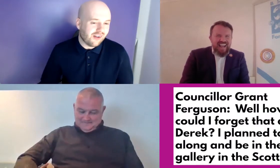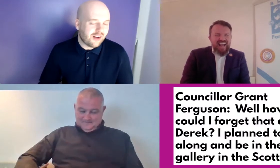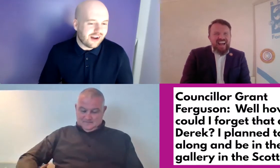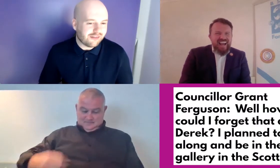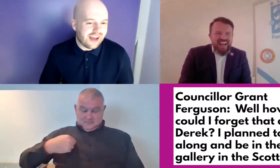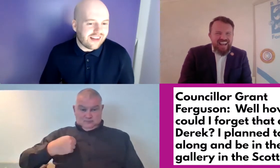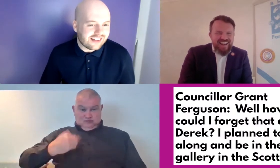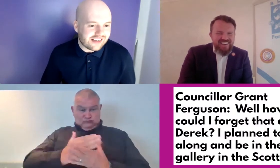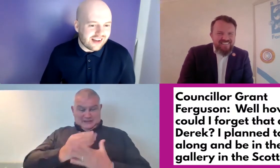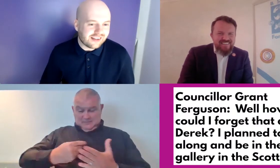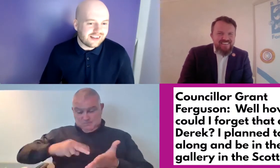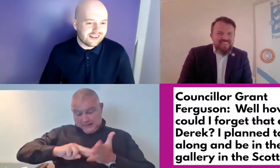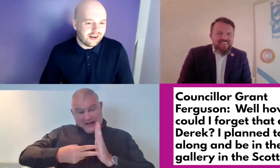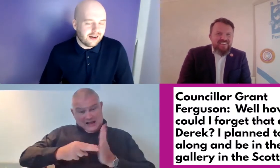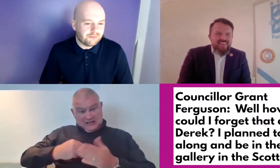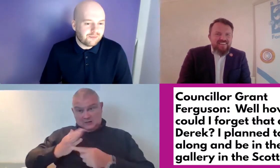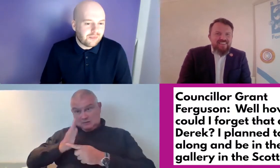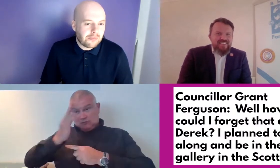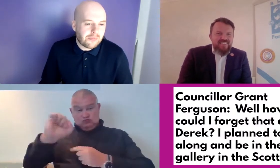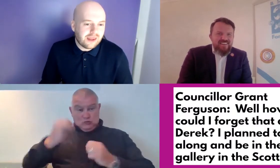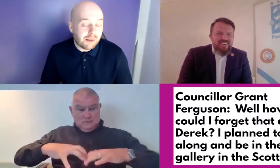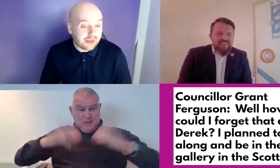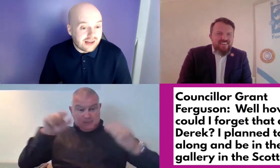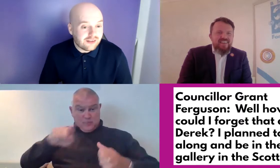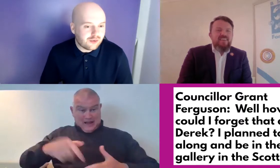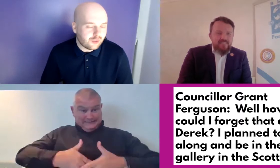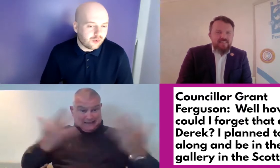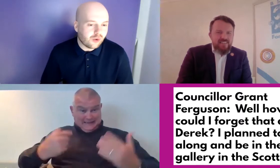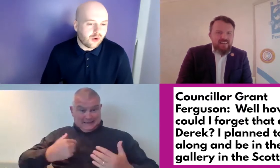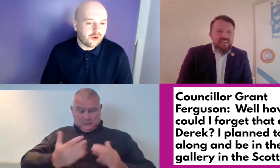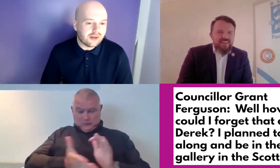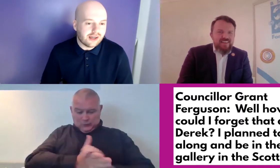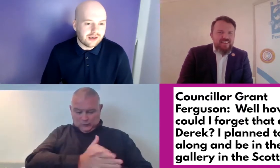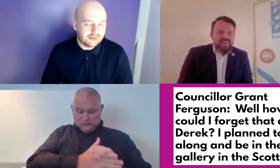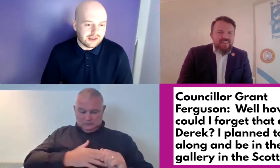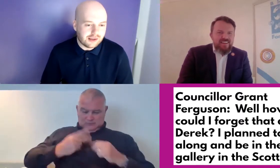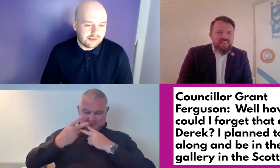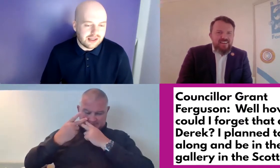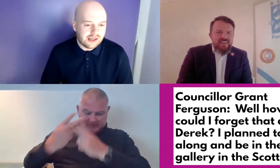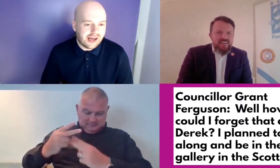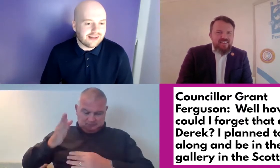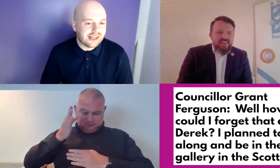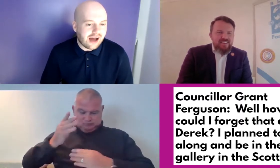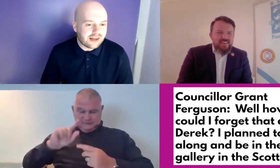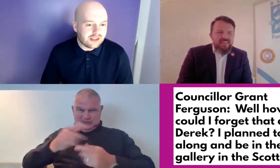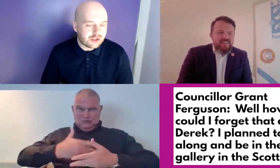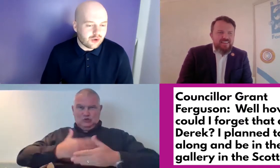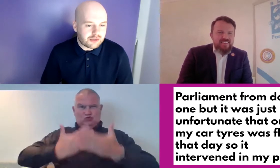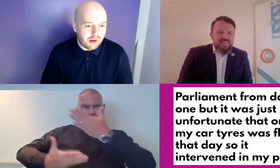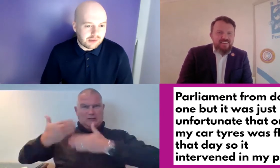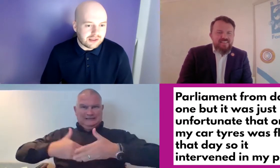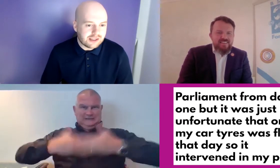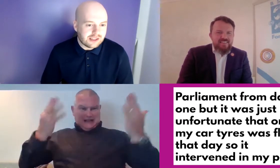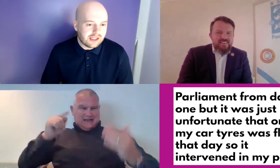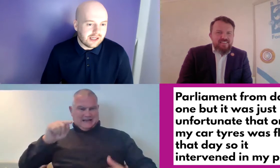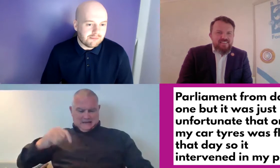Well, how can I forget that day, Derek? I planned to go along and be in the gallery in the Scottish